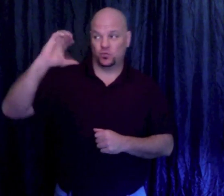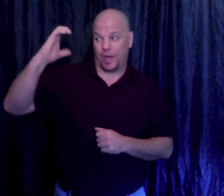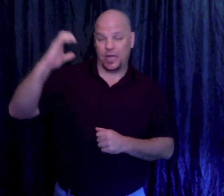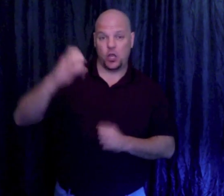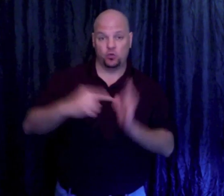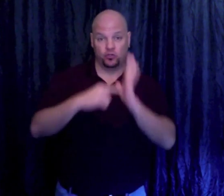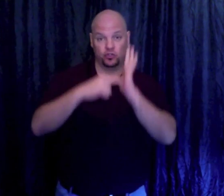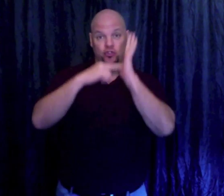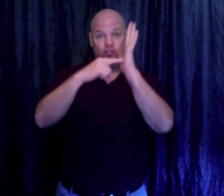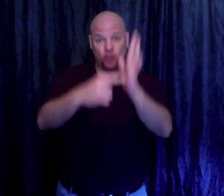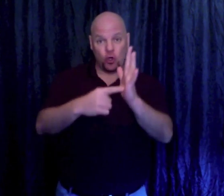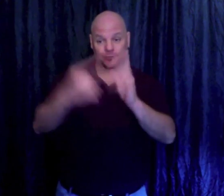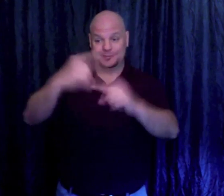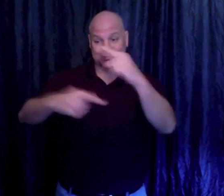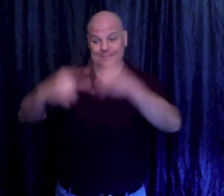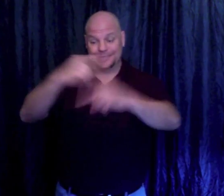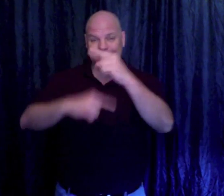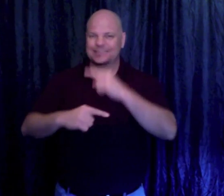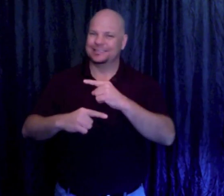you sort of what they said. At some point,